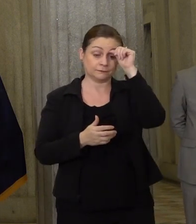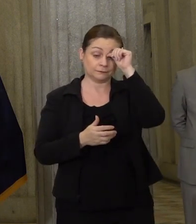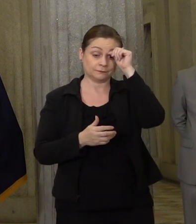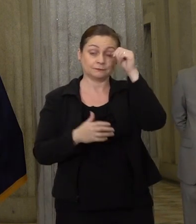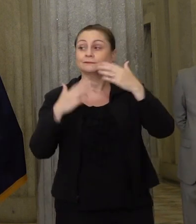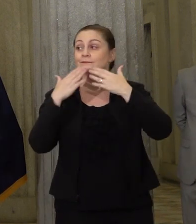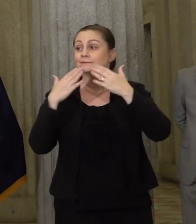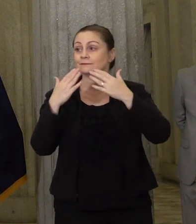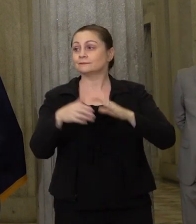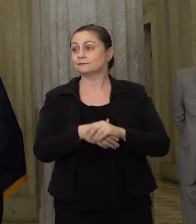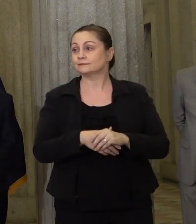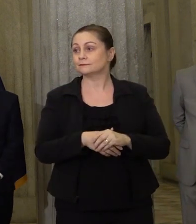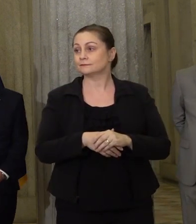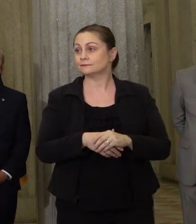Thank you.